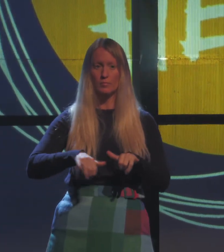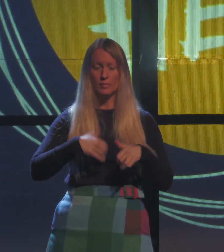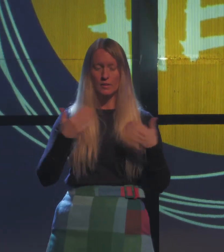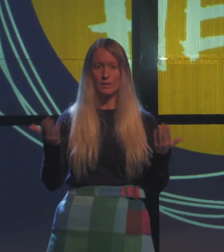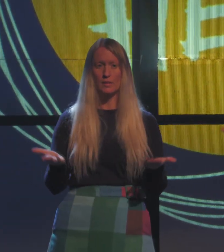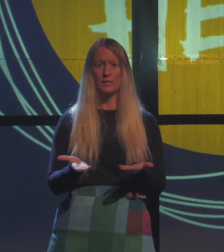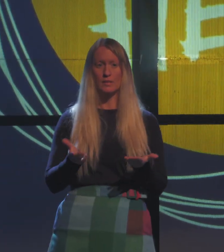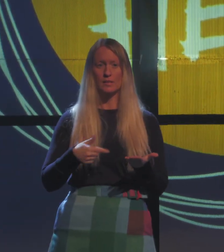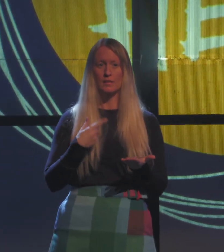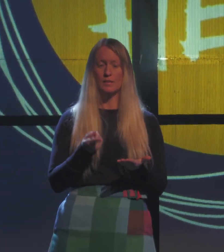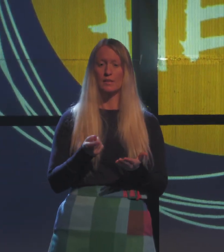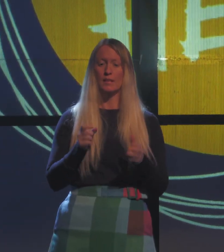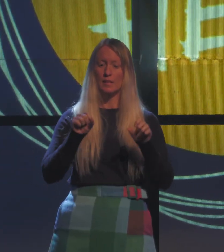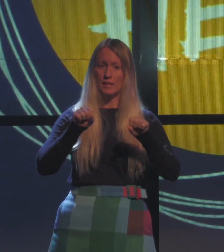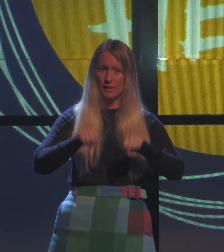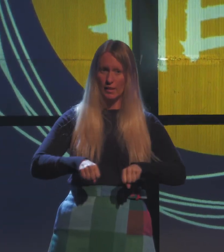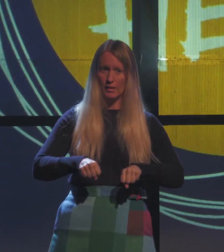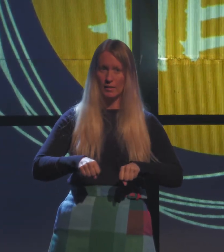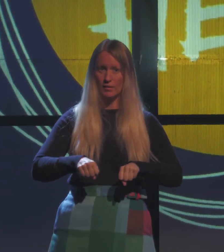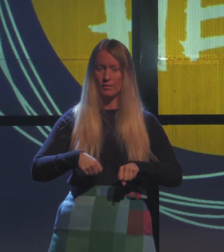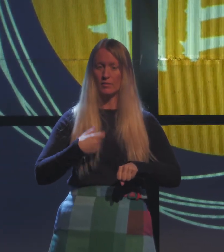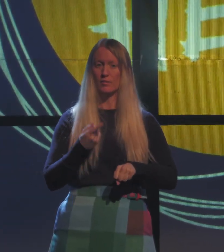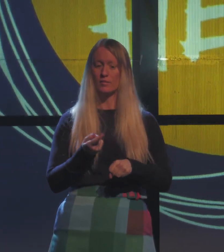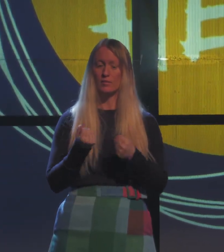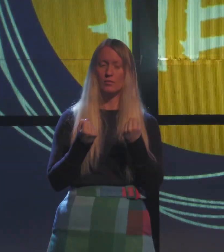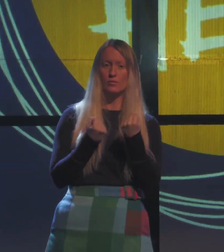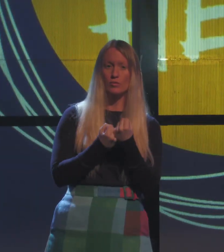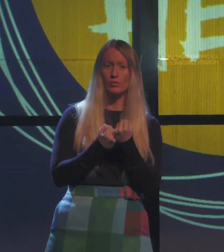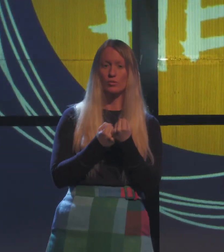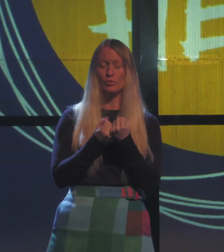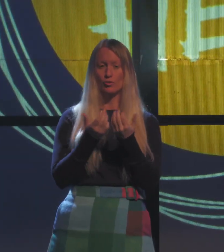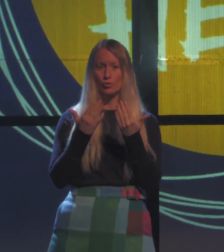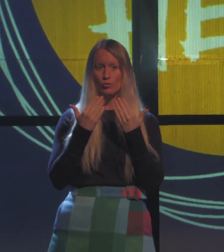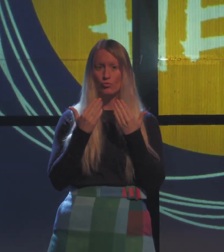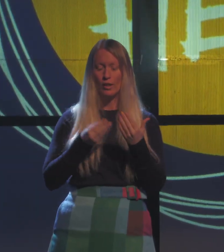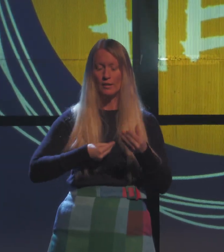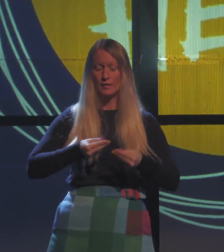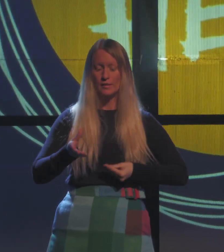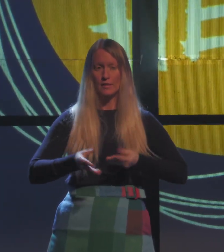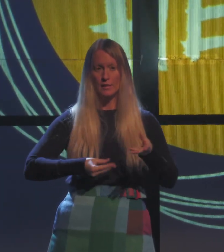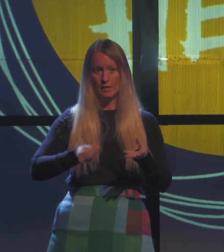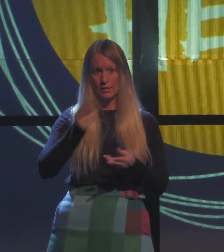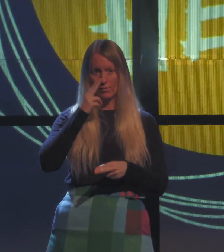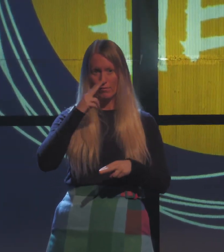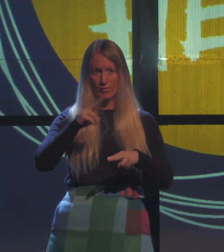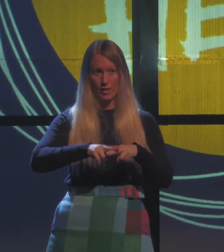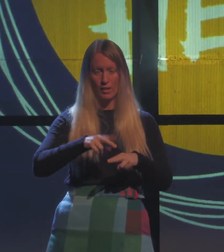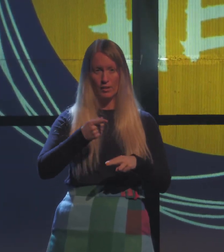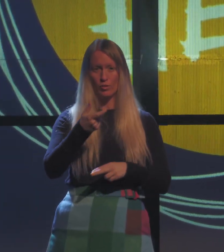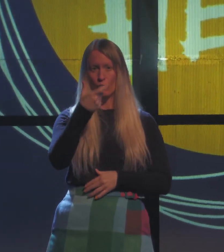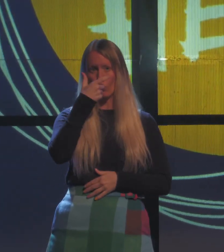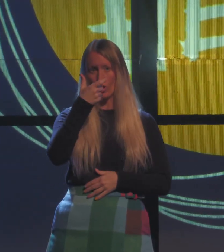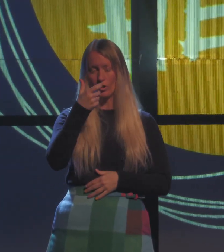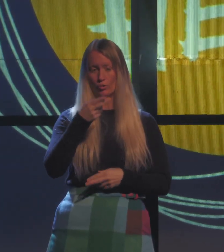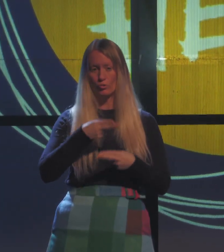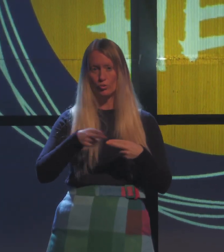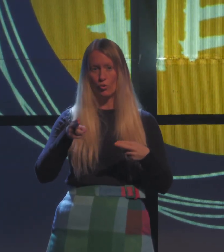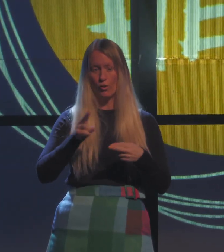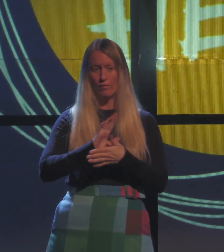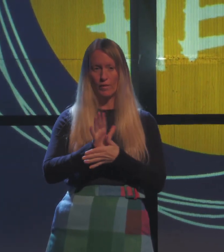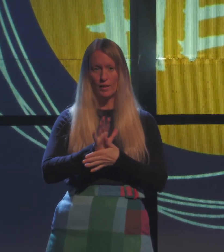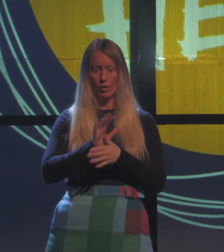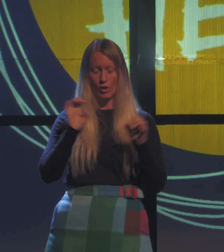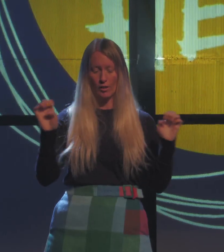can lean into the values of generosity and fun. And so we're going to watch a short video here on Easter. It's going to change the vibe a little